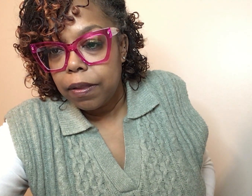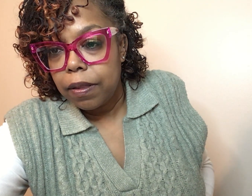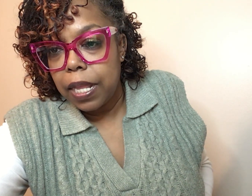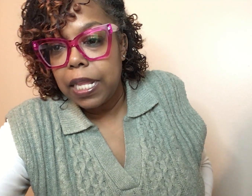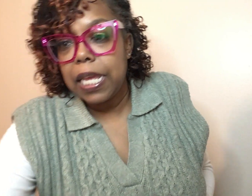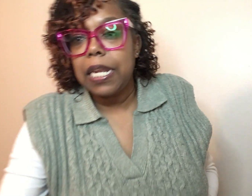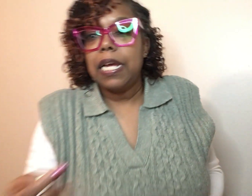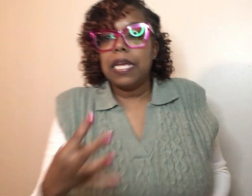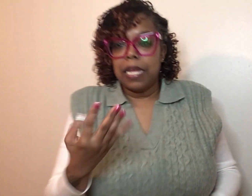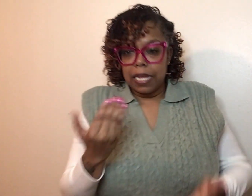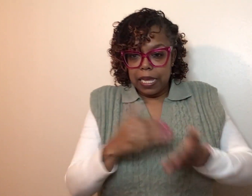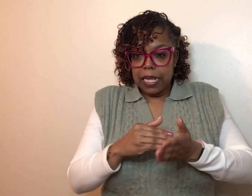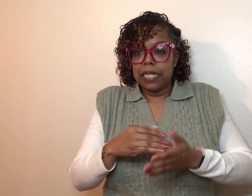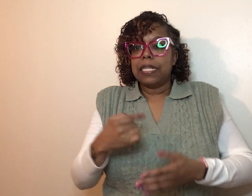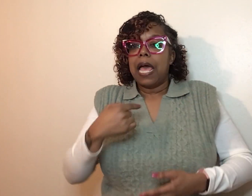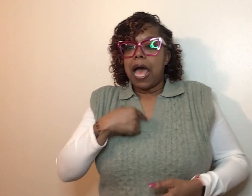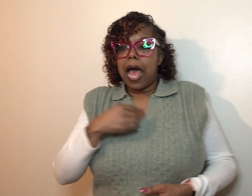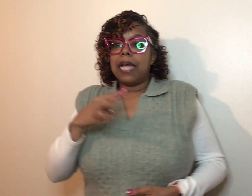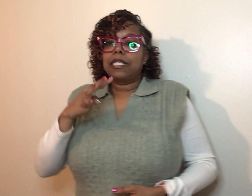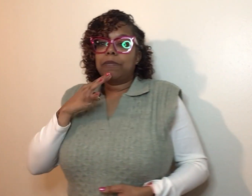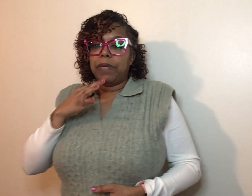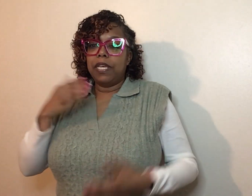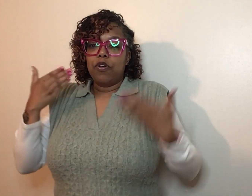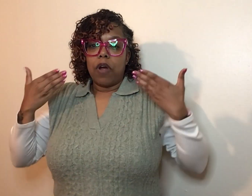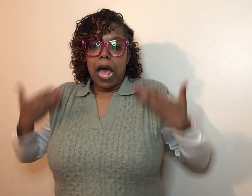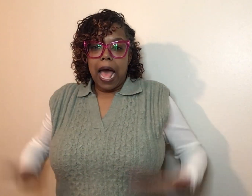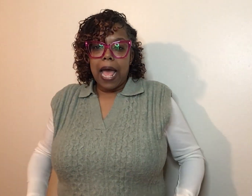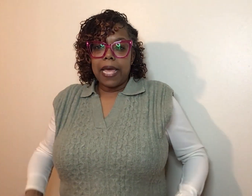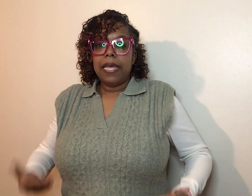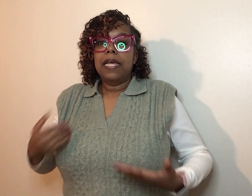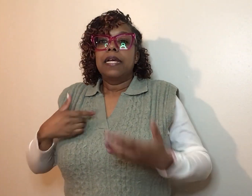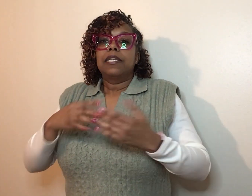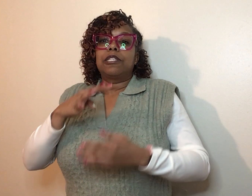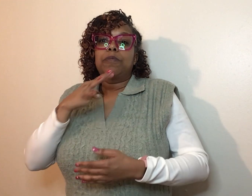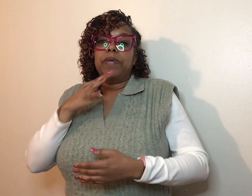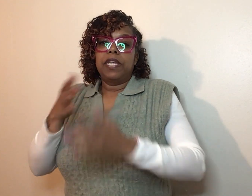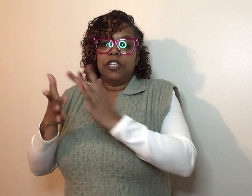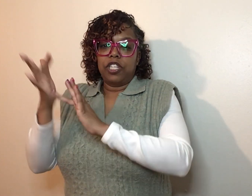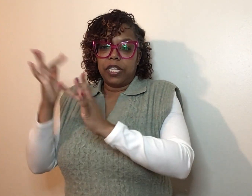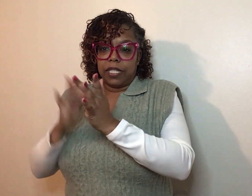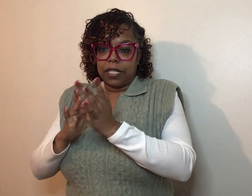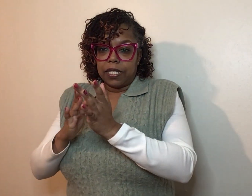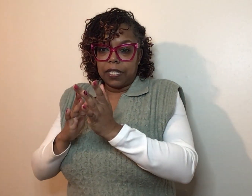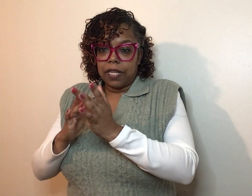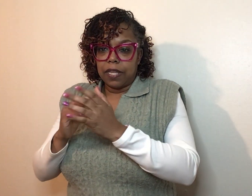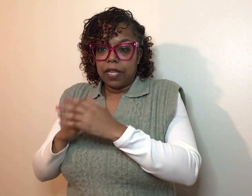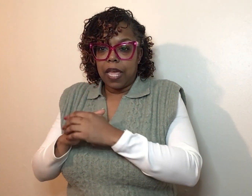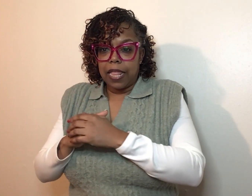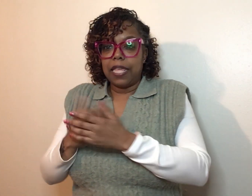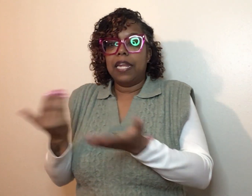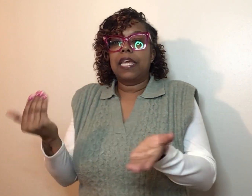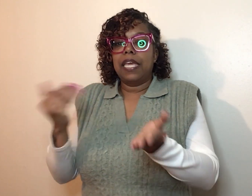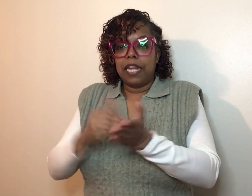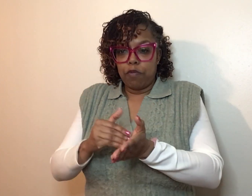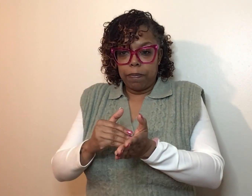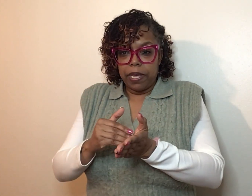And then again is I speak Jesus. And then again it